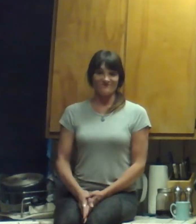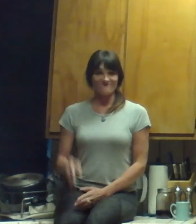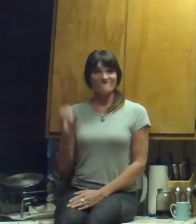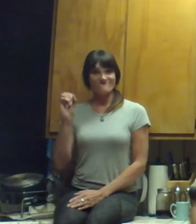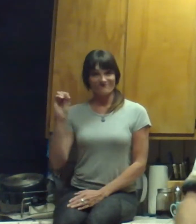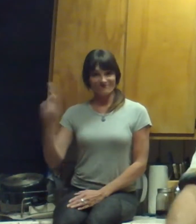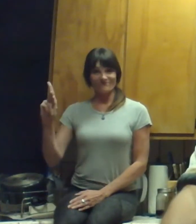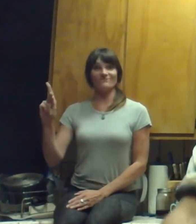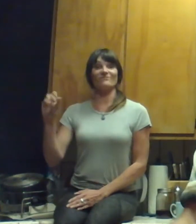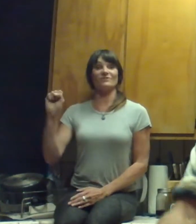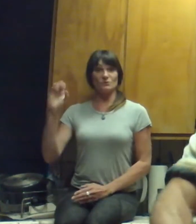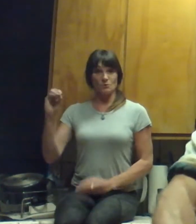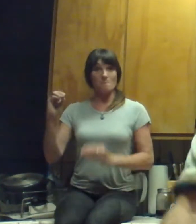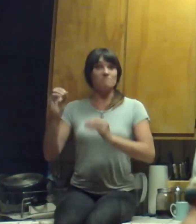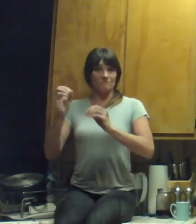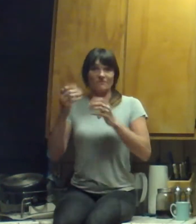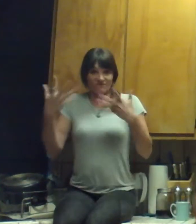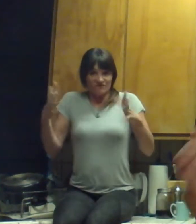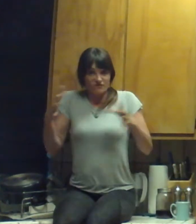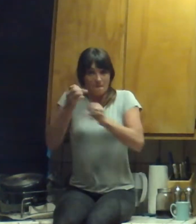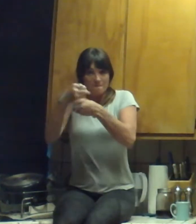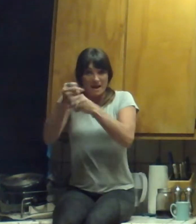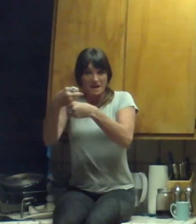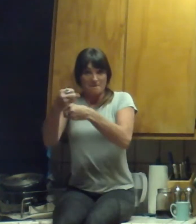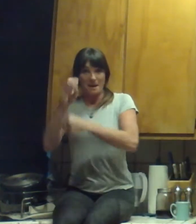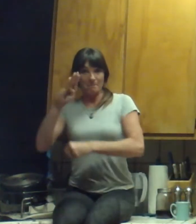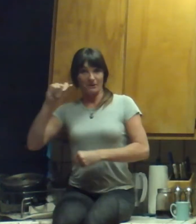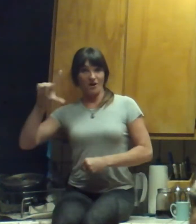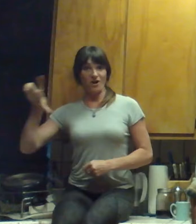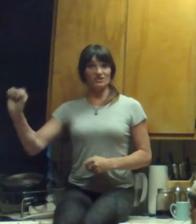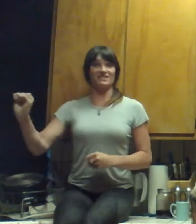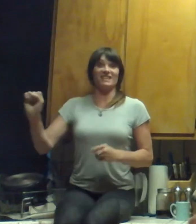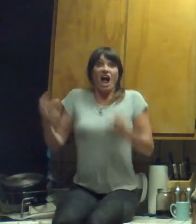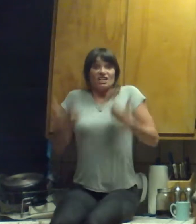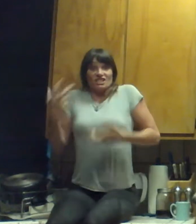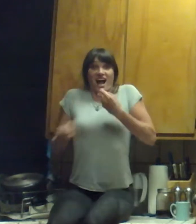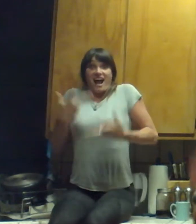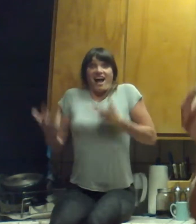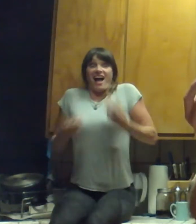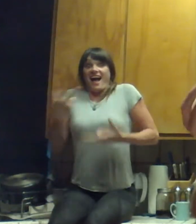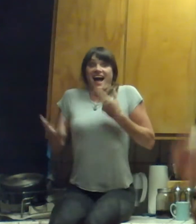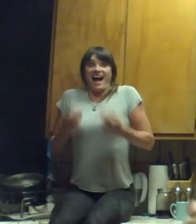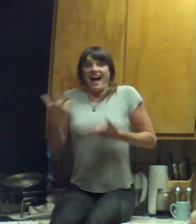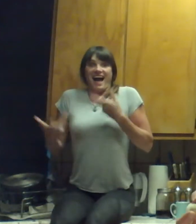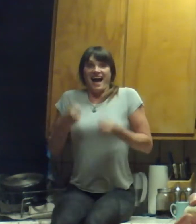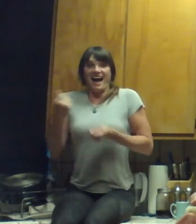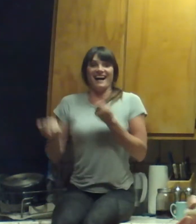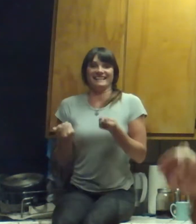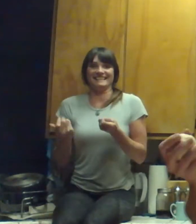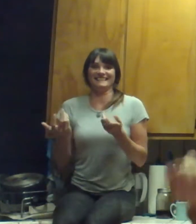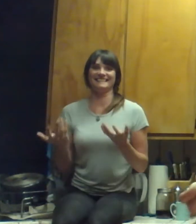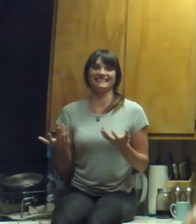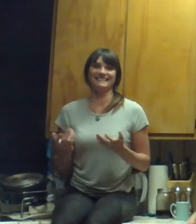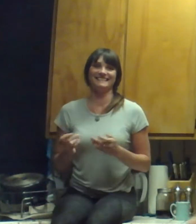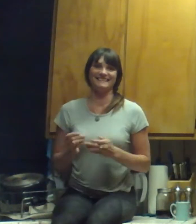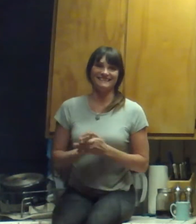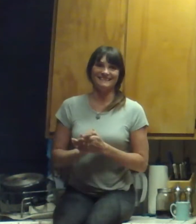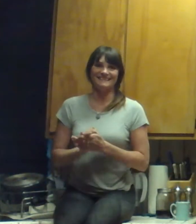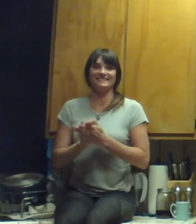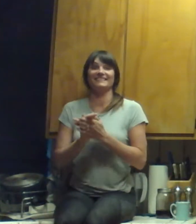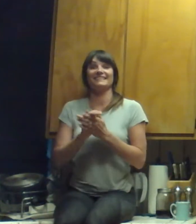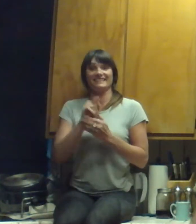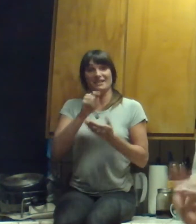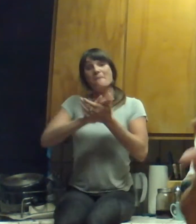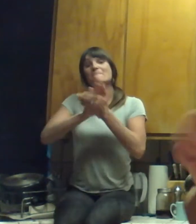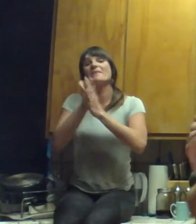Okay, so we made our little balls, and now we're going to juggle, and we're going to turn them into bagels. The